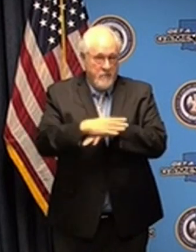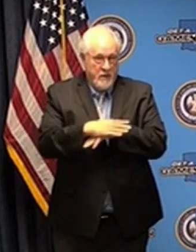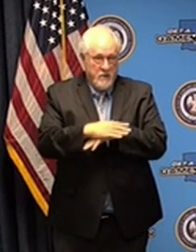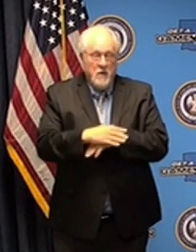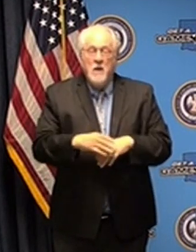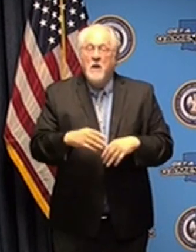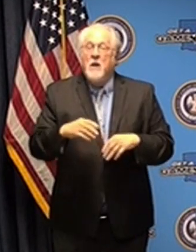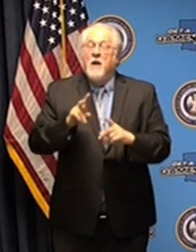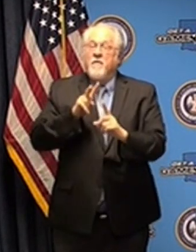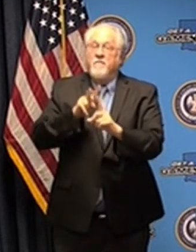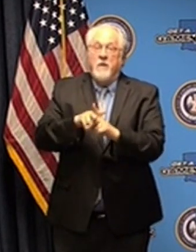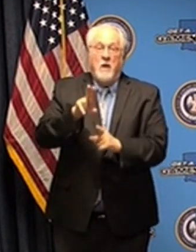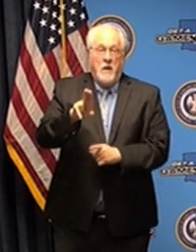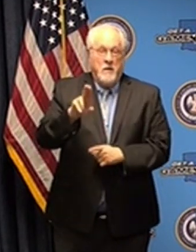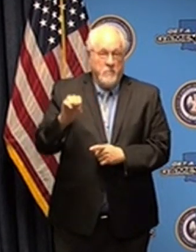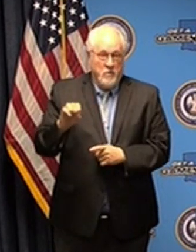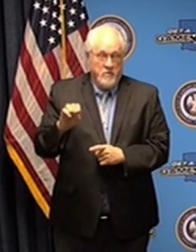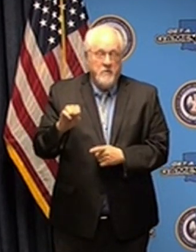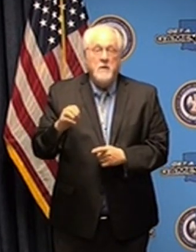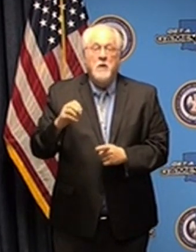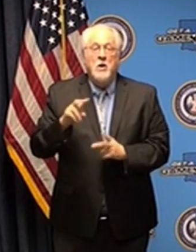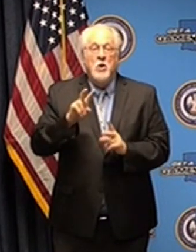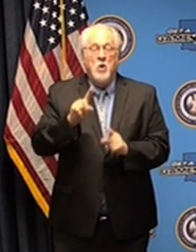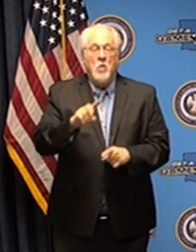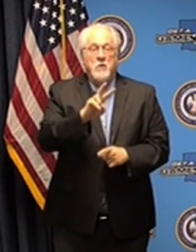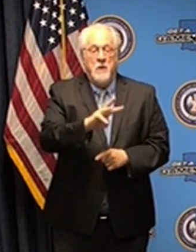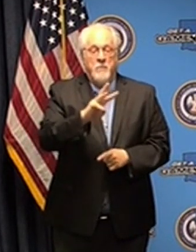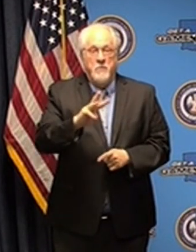To file an unemployment claim, please visit